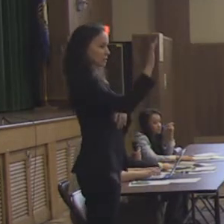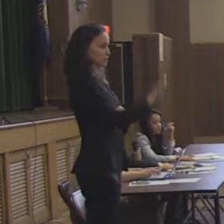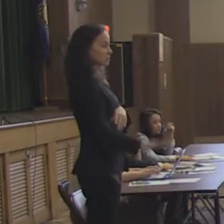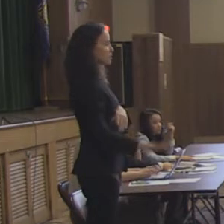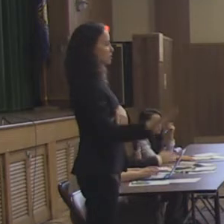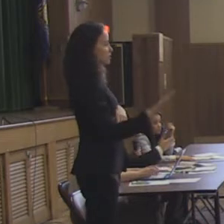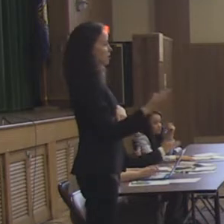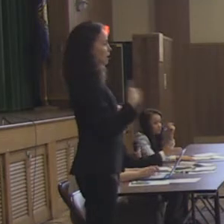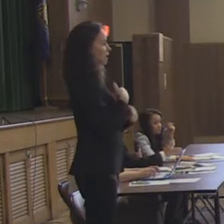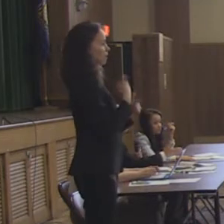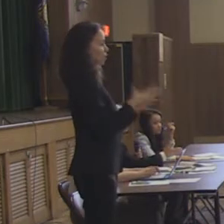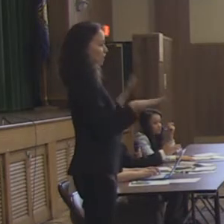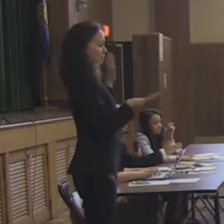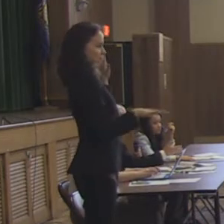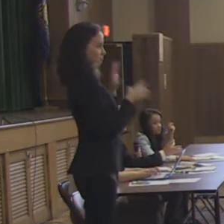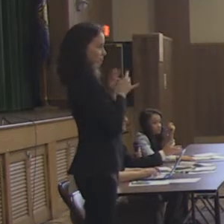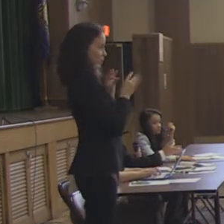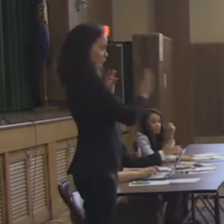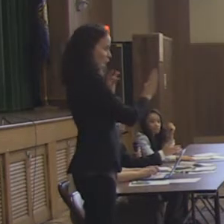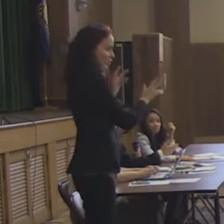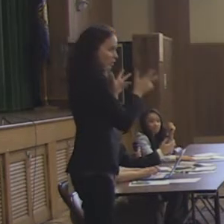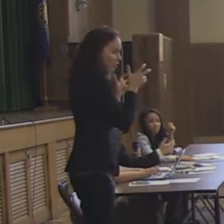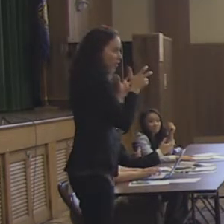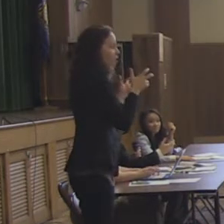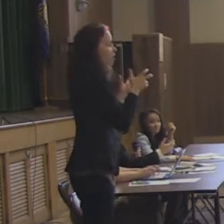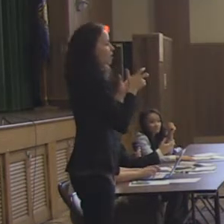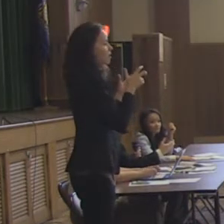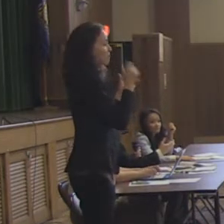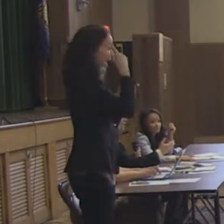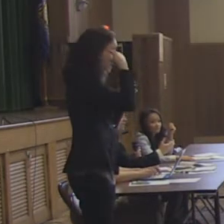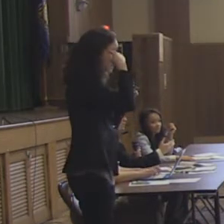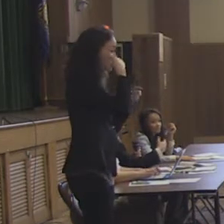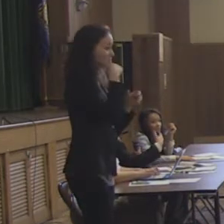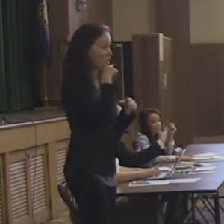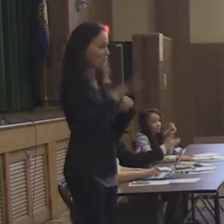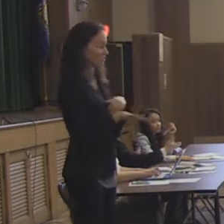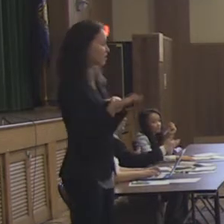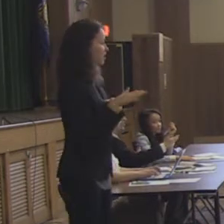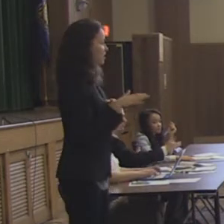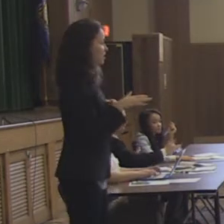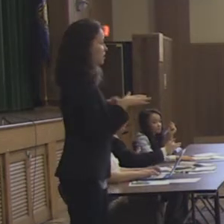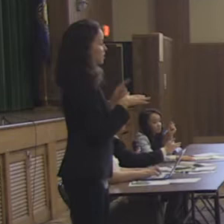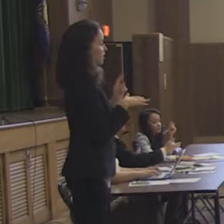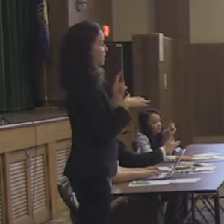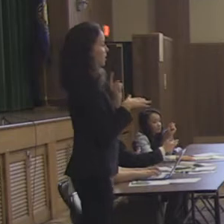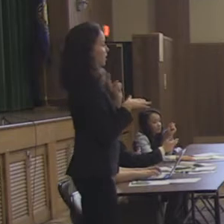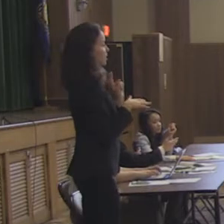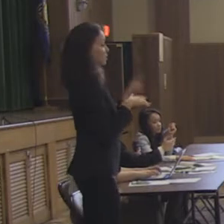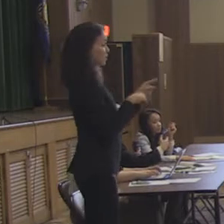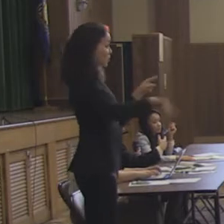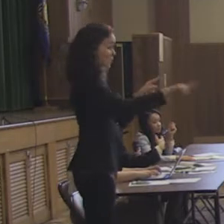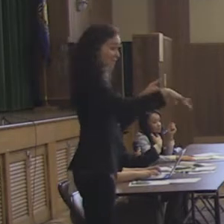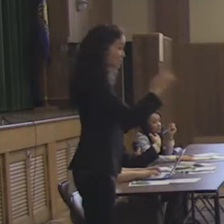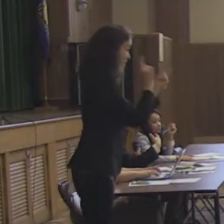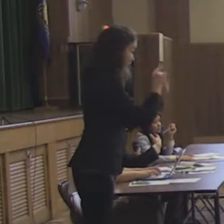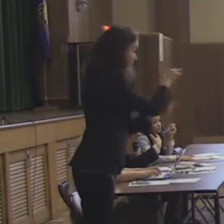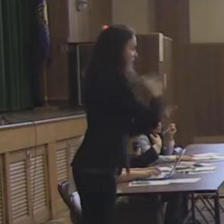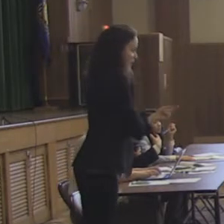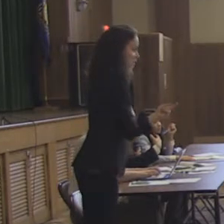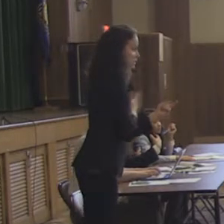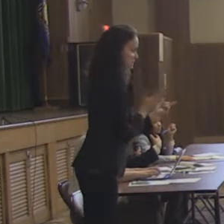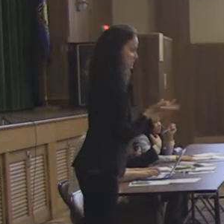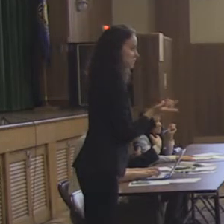So I would, if it's okay with you, and I don't want to put you on the spot, but encourage people to, first of all, introduce themselves. We haven't met Mary before, but second of